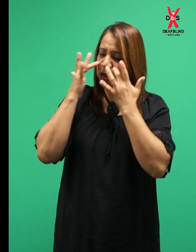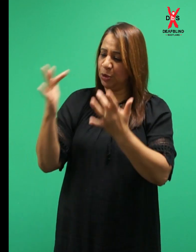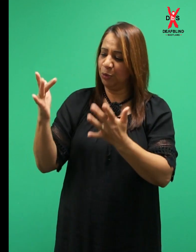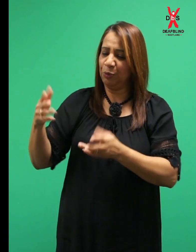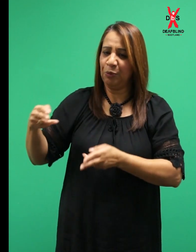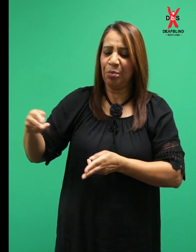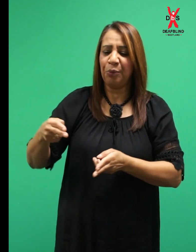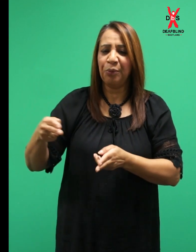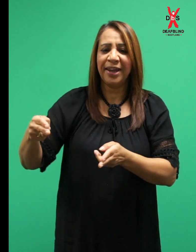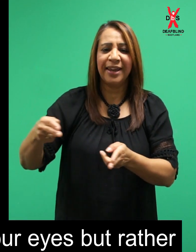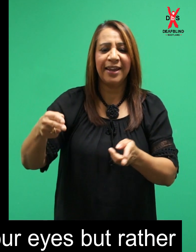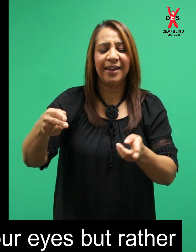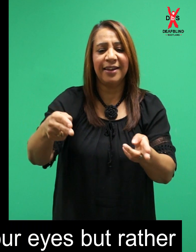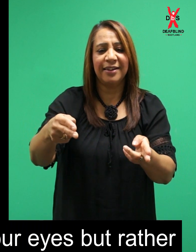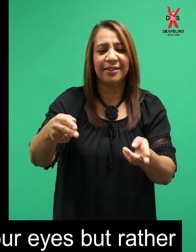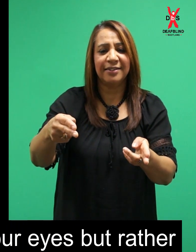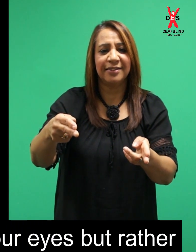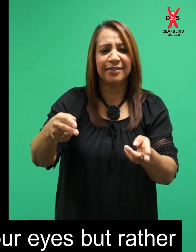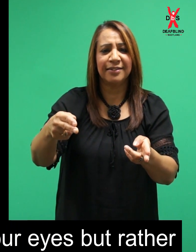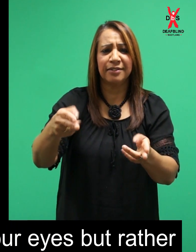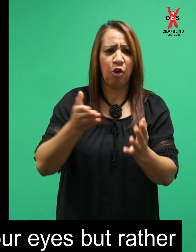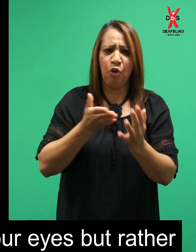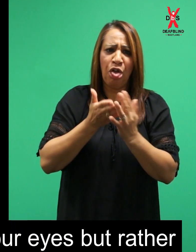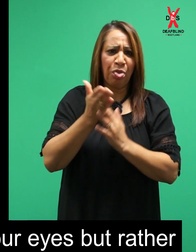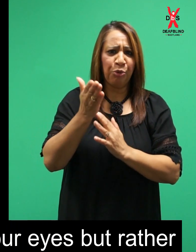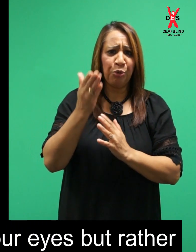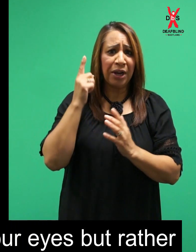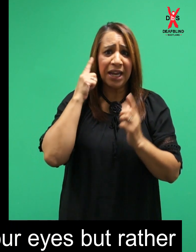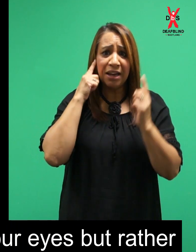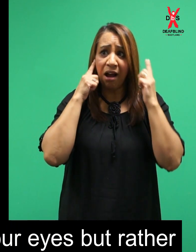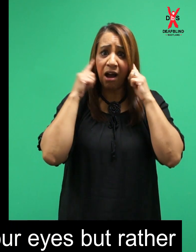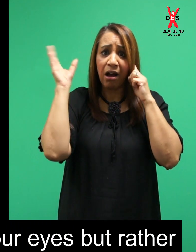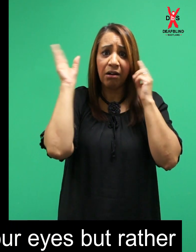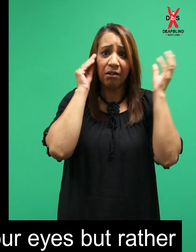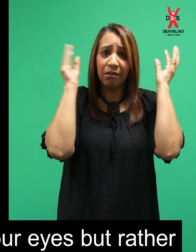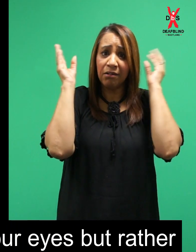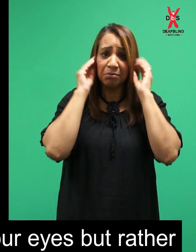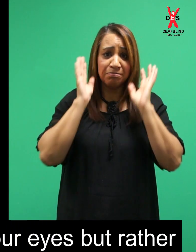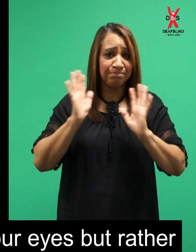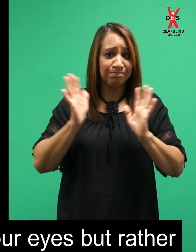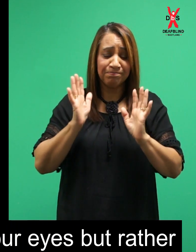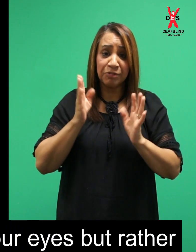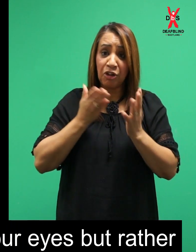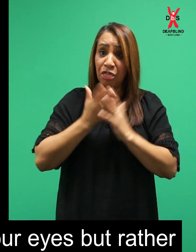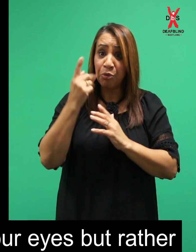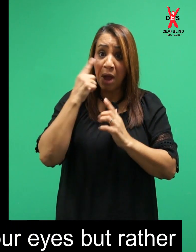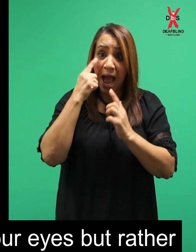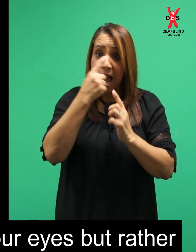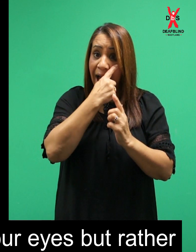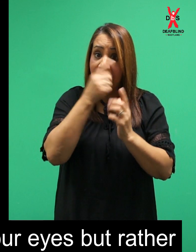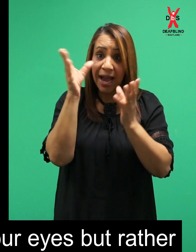And I will show you the way, not through your ears or your eyes,